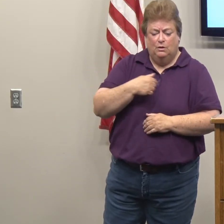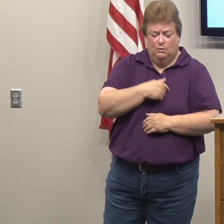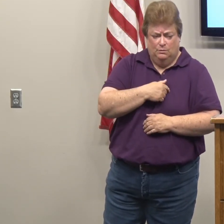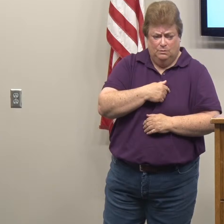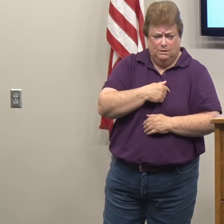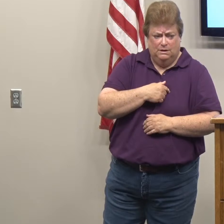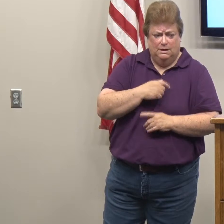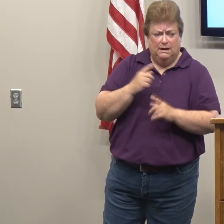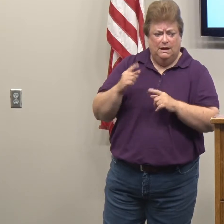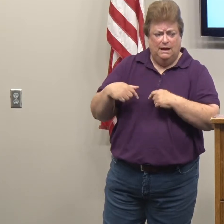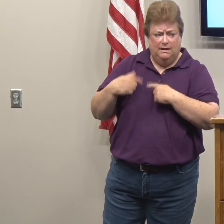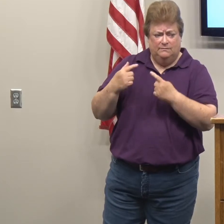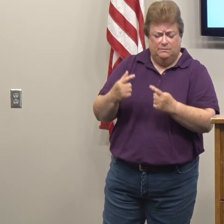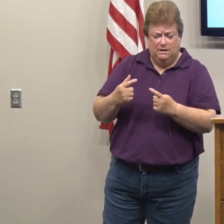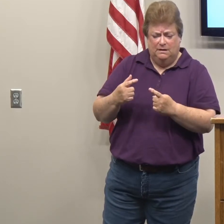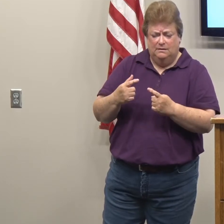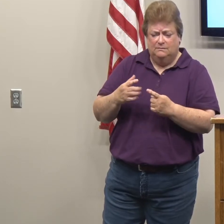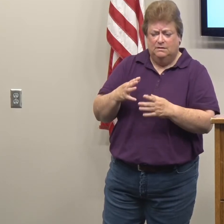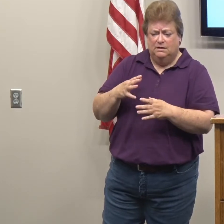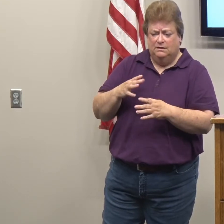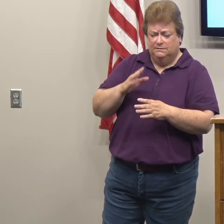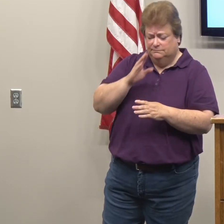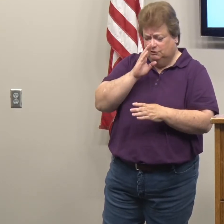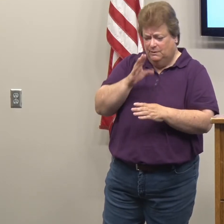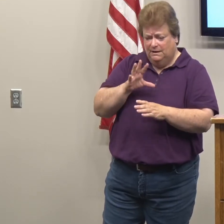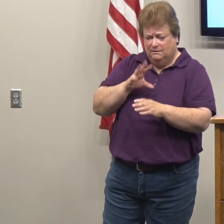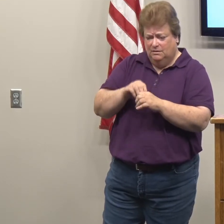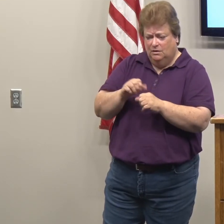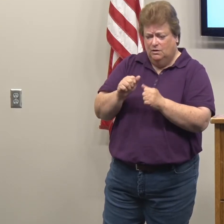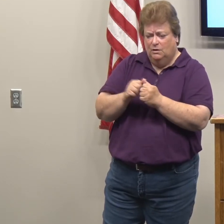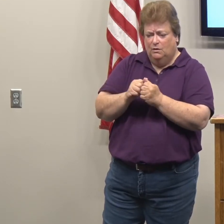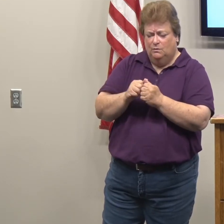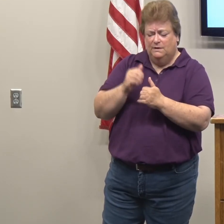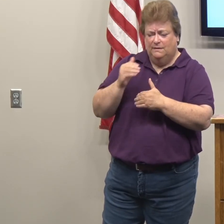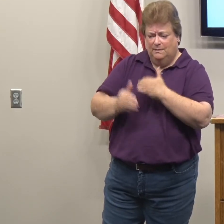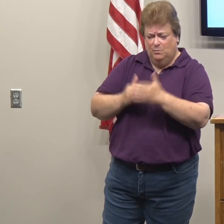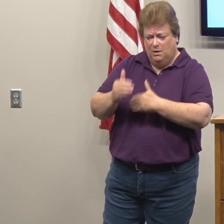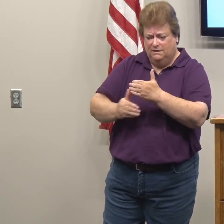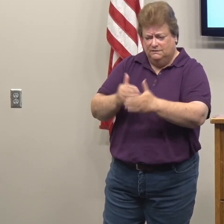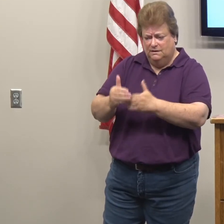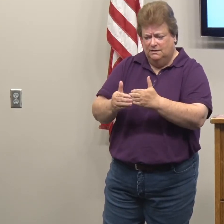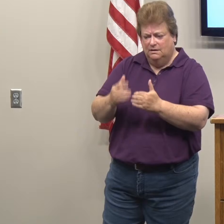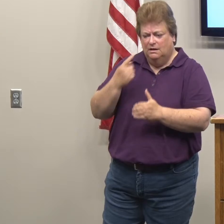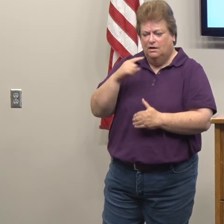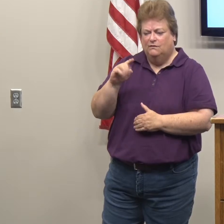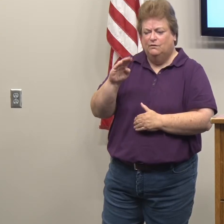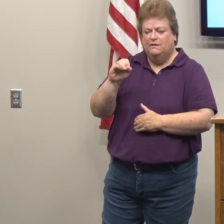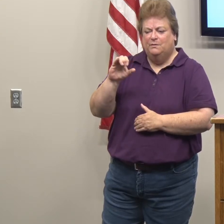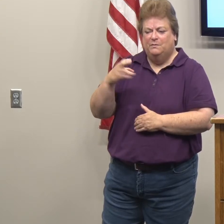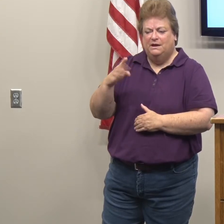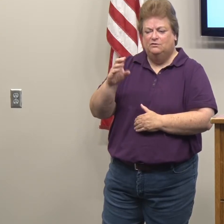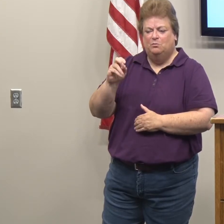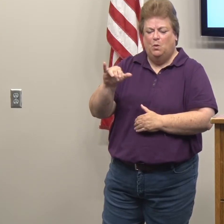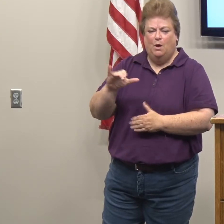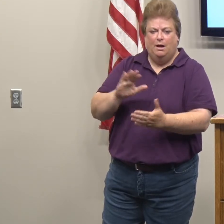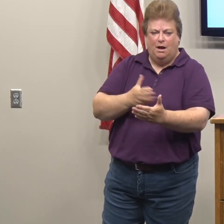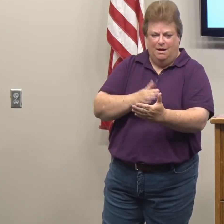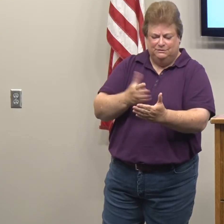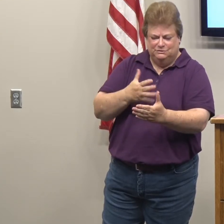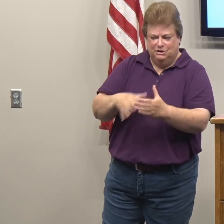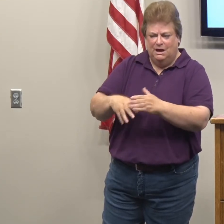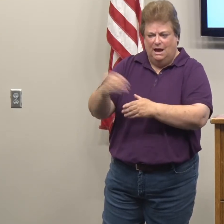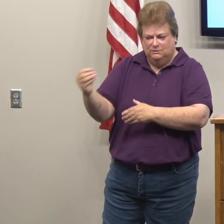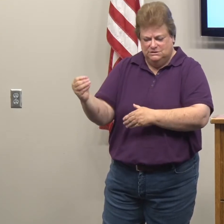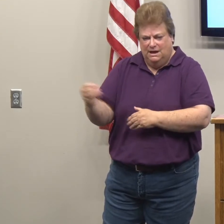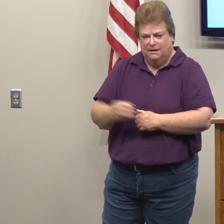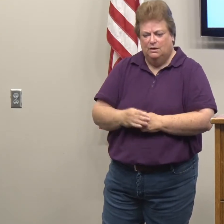been directly involved in all the planning of the process for the Beach Boy concert outdoors, and we will